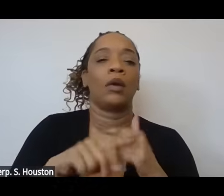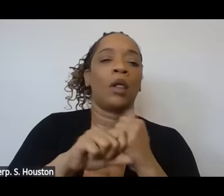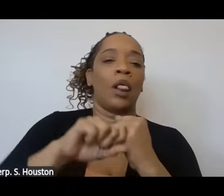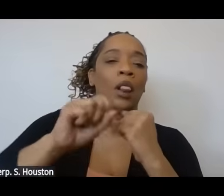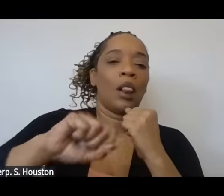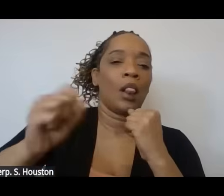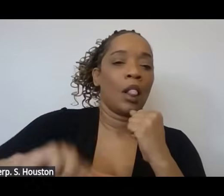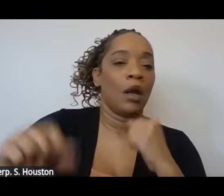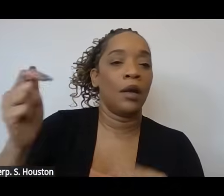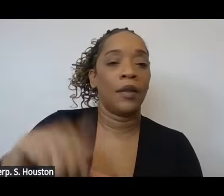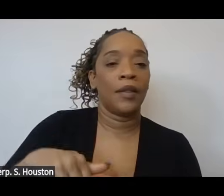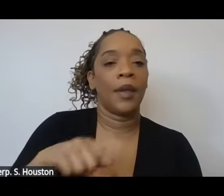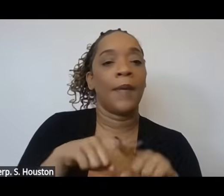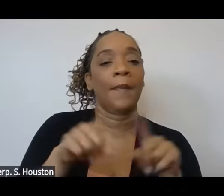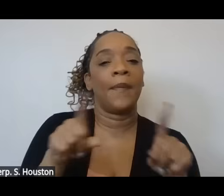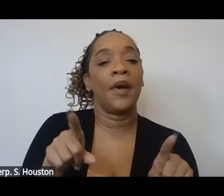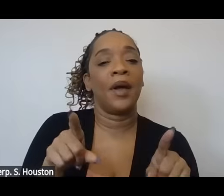is